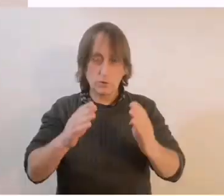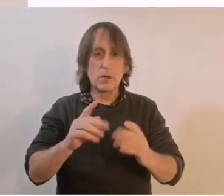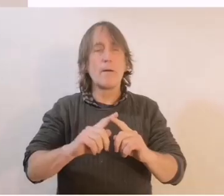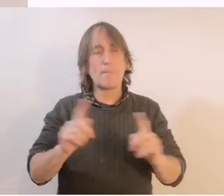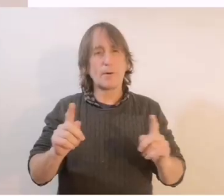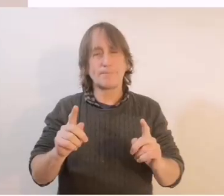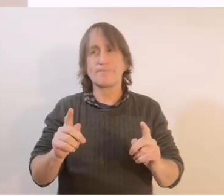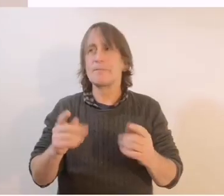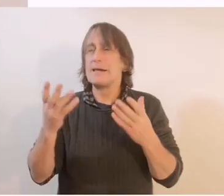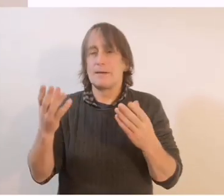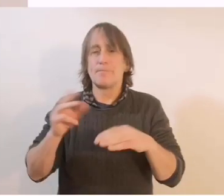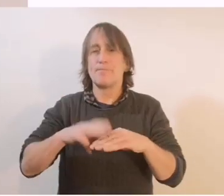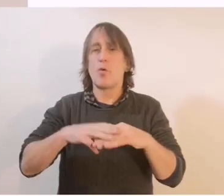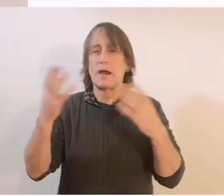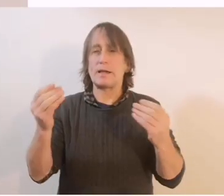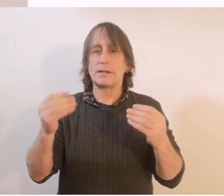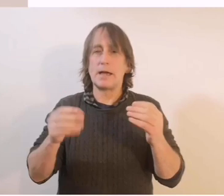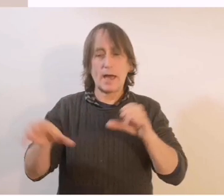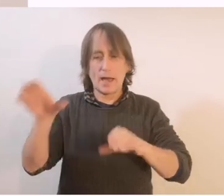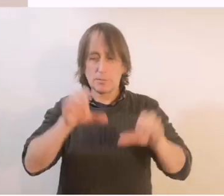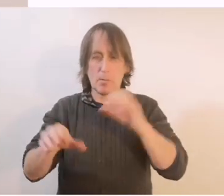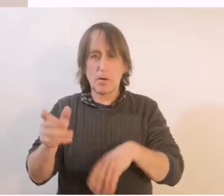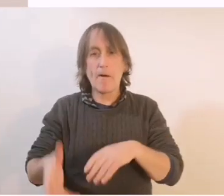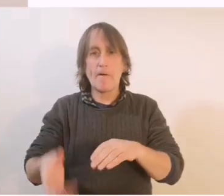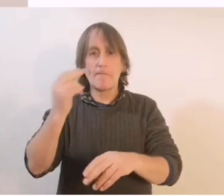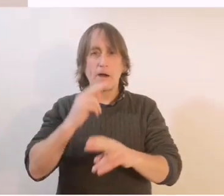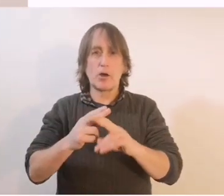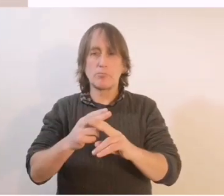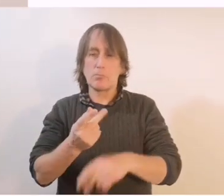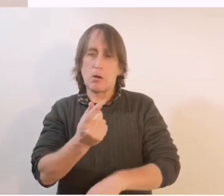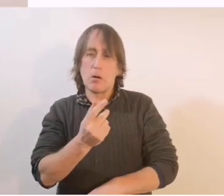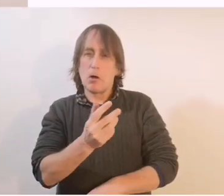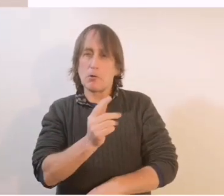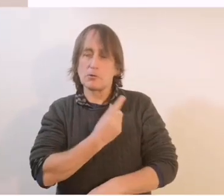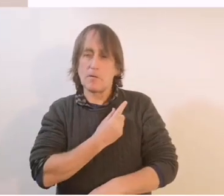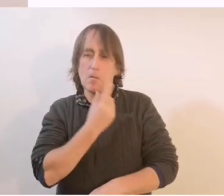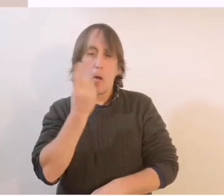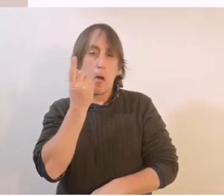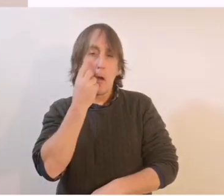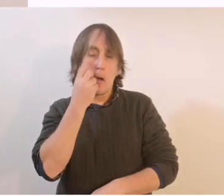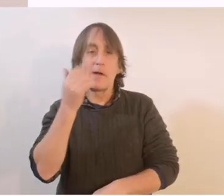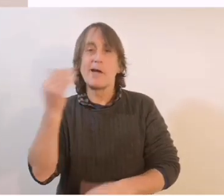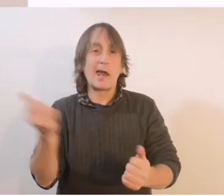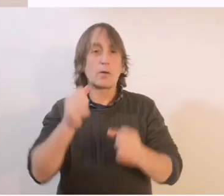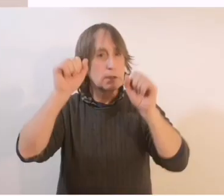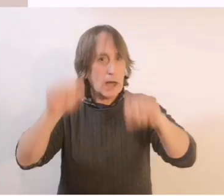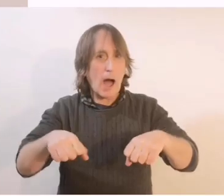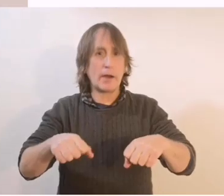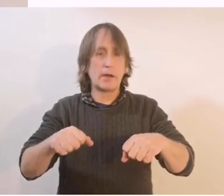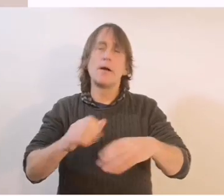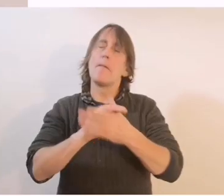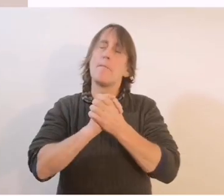I said, it's much easier to experiment and find out for ourselves. If anybody has